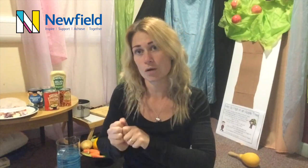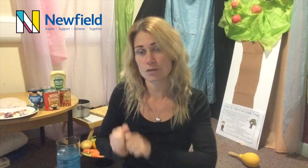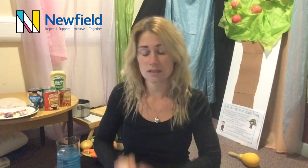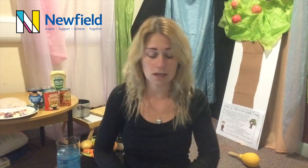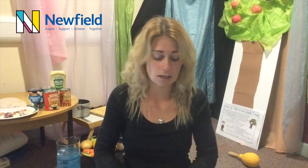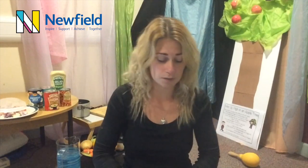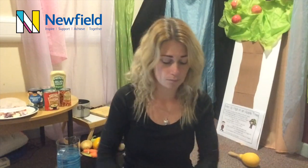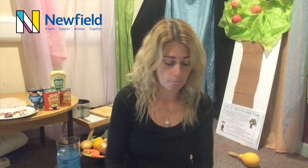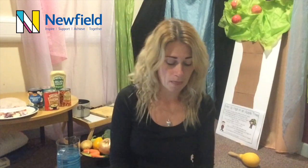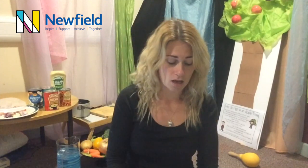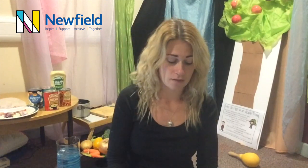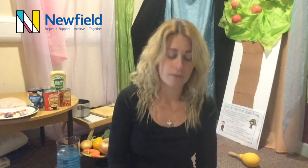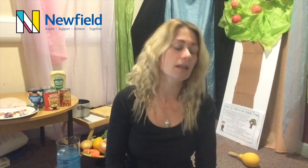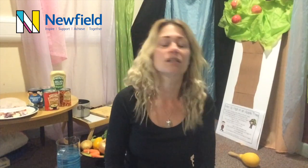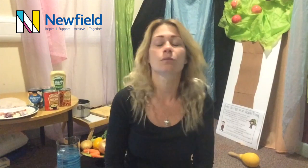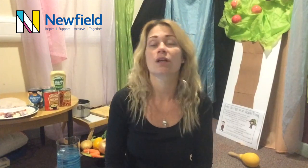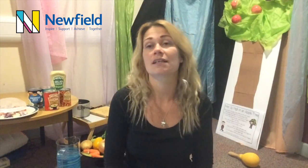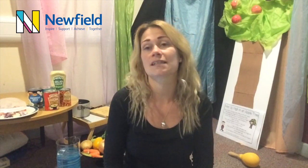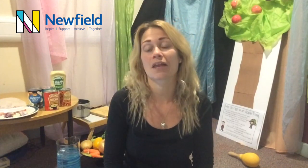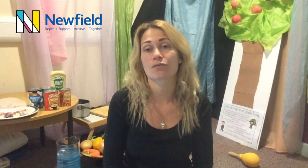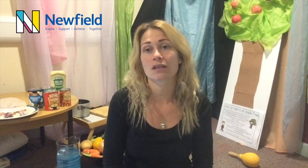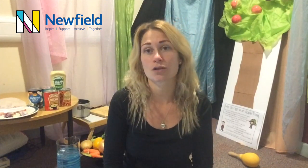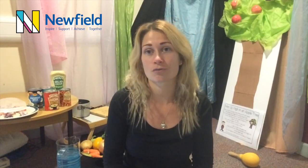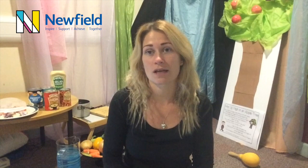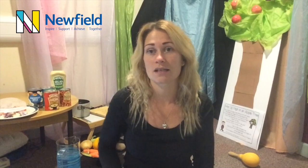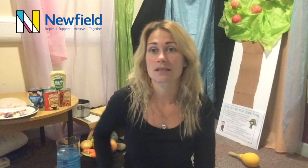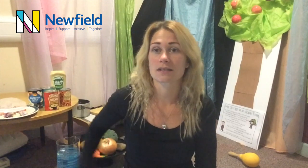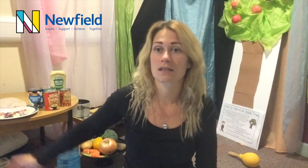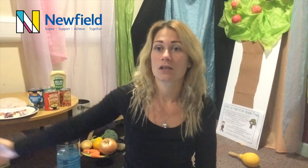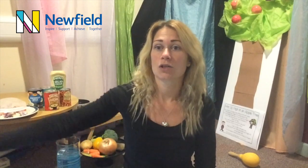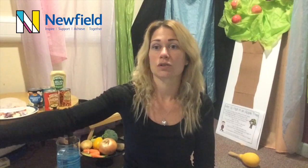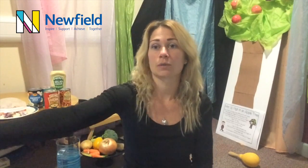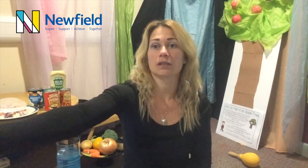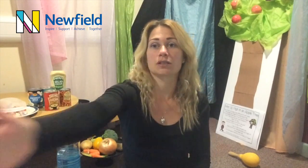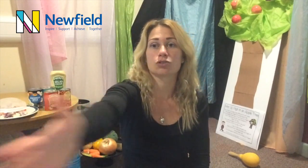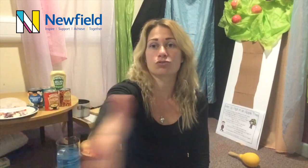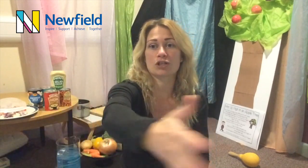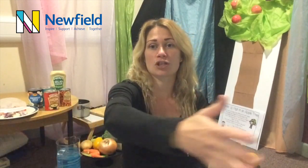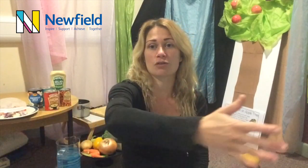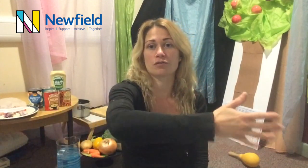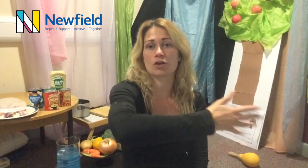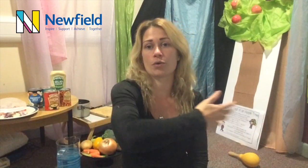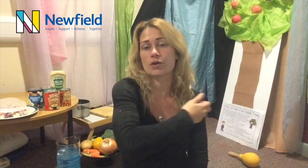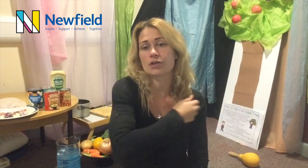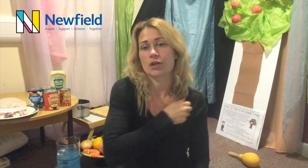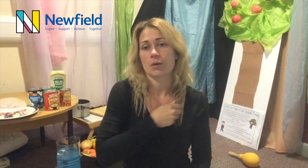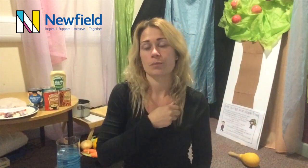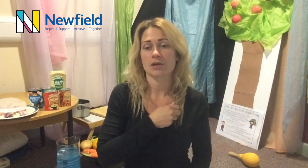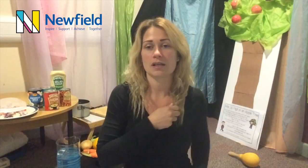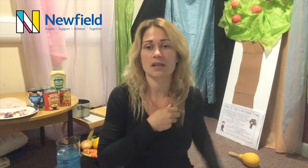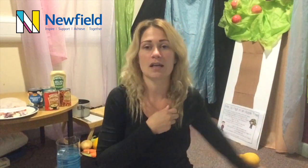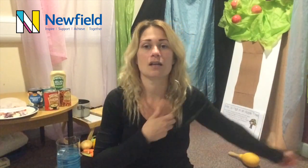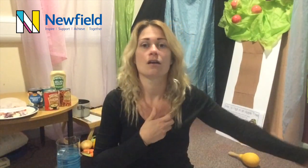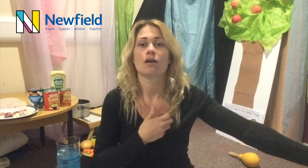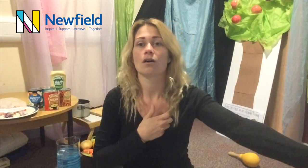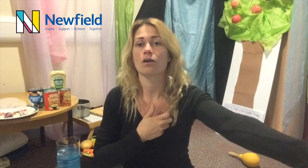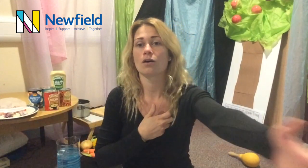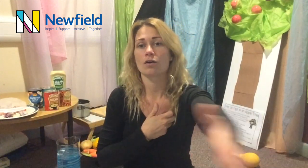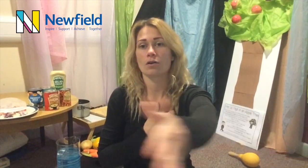to dig. And then the last one is gathering the grains. So I want you to stretch out forward, bringing in all